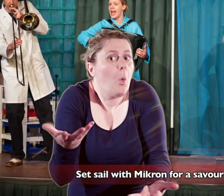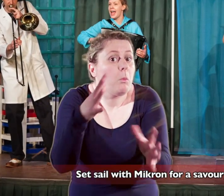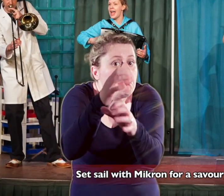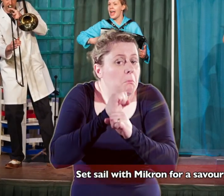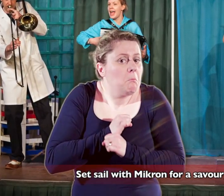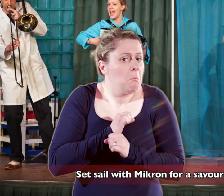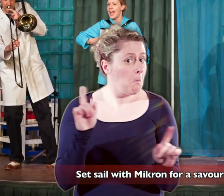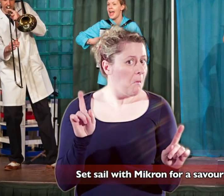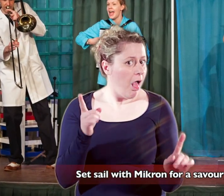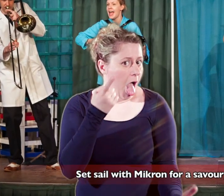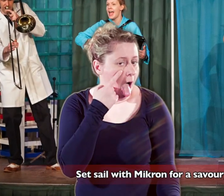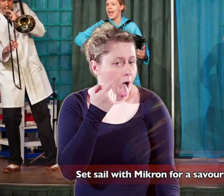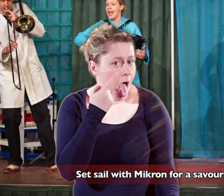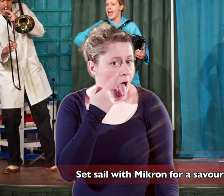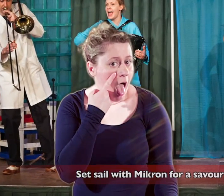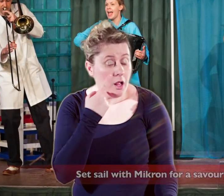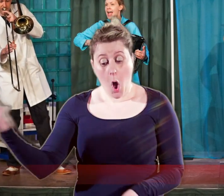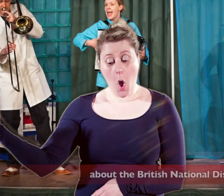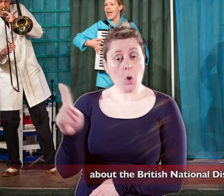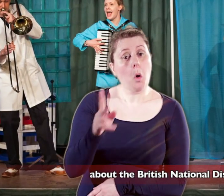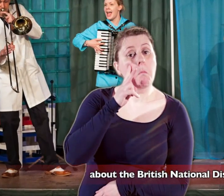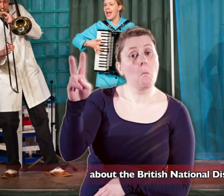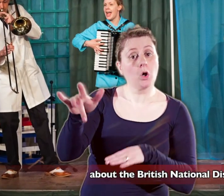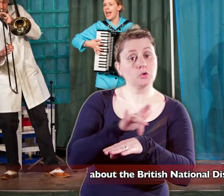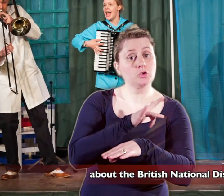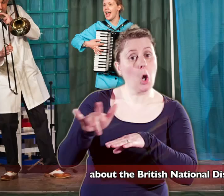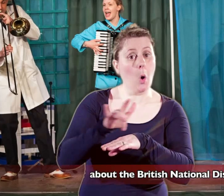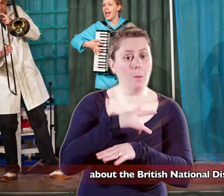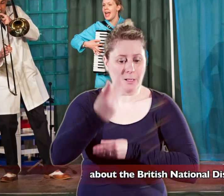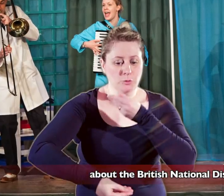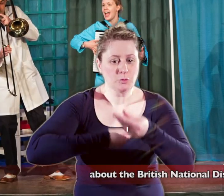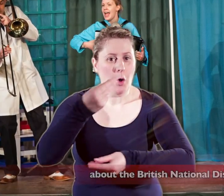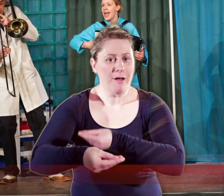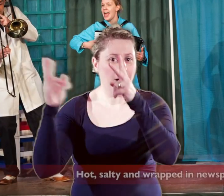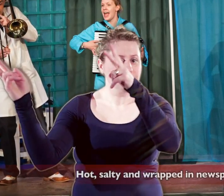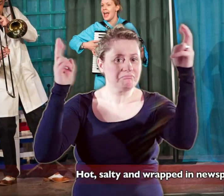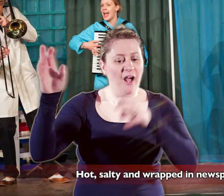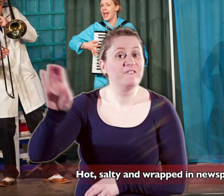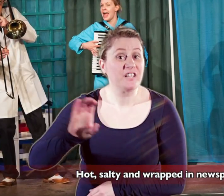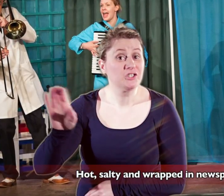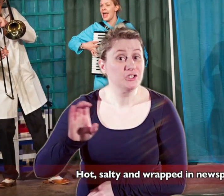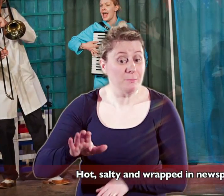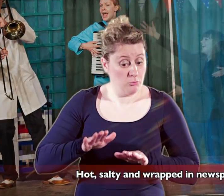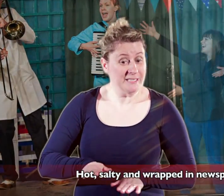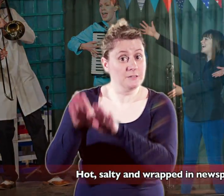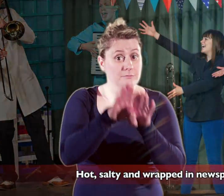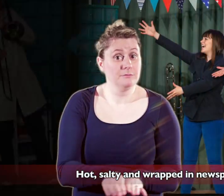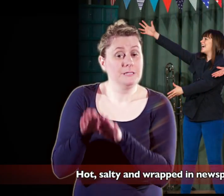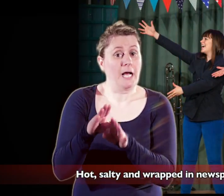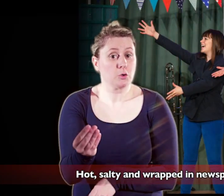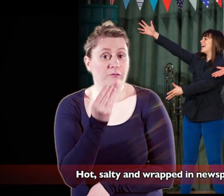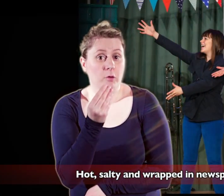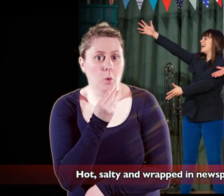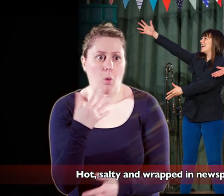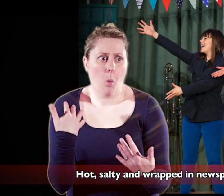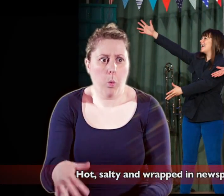Set sail with Micron for a savoury tale about the British national dish. Hot, salty